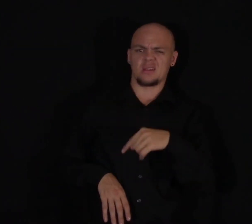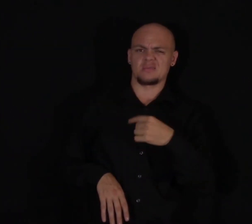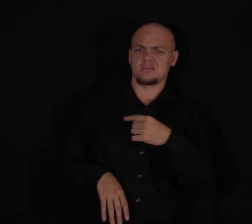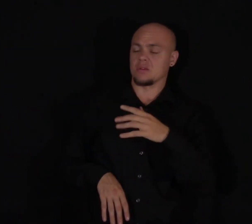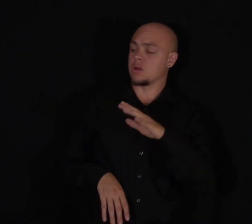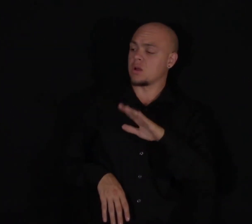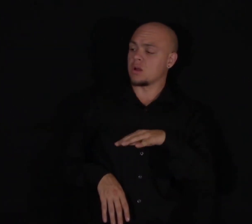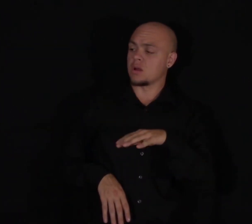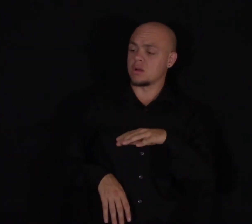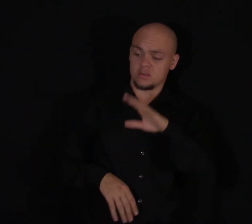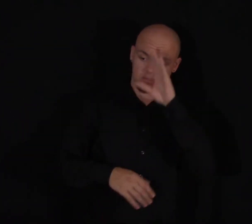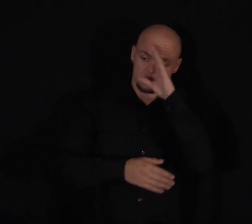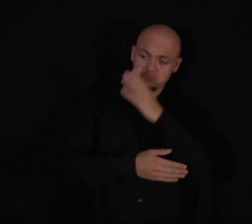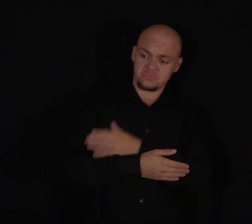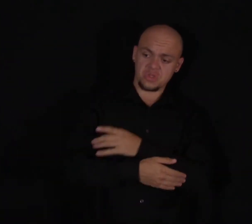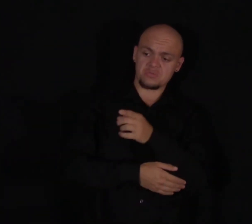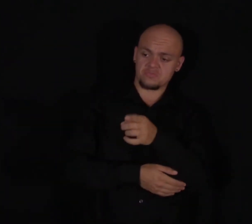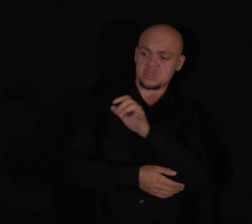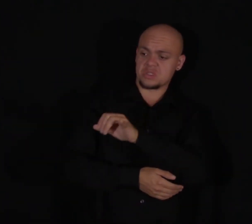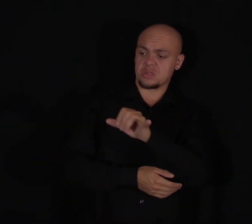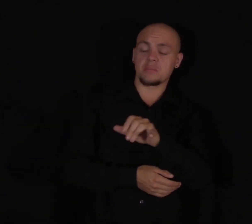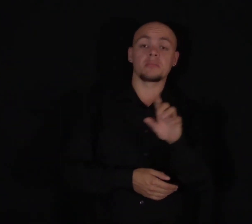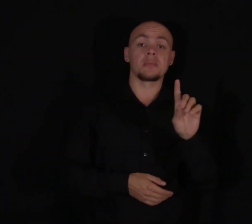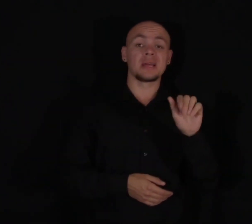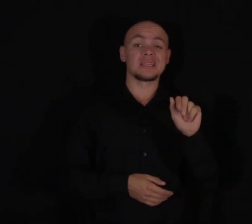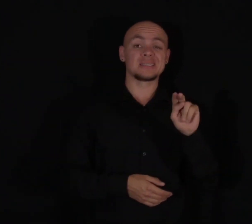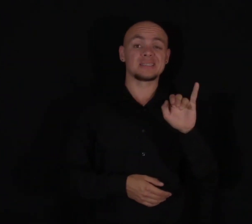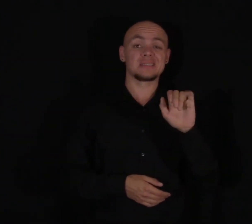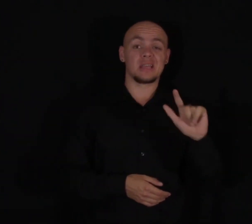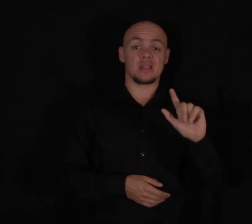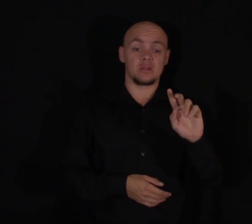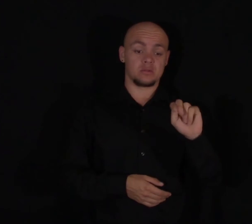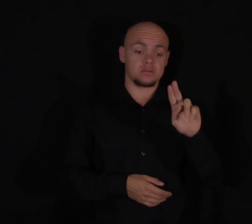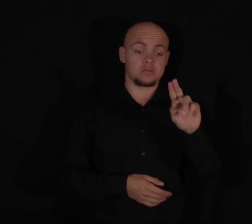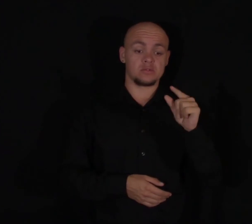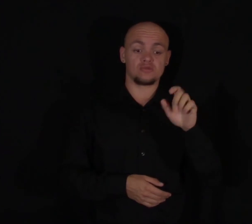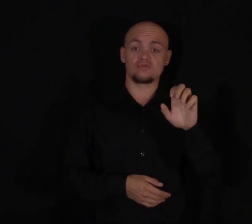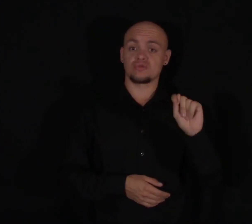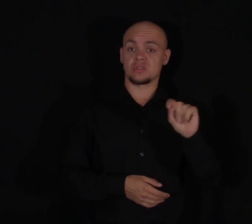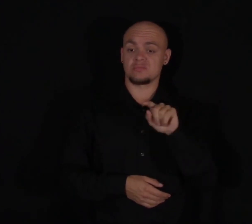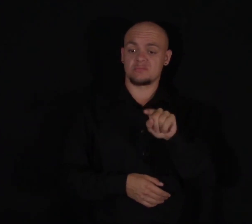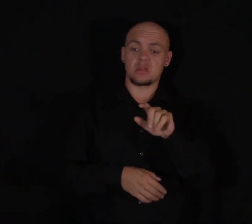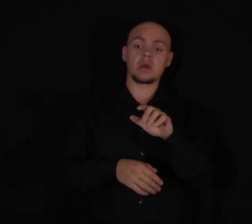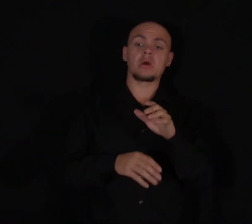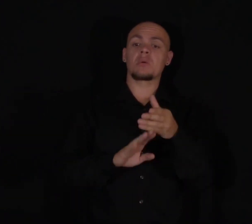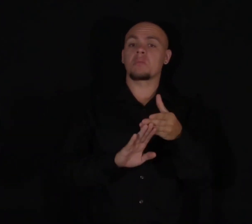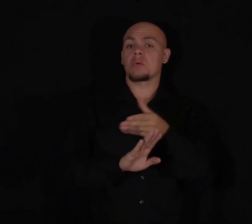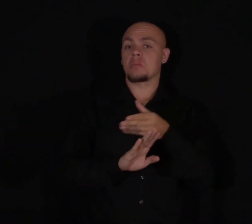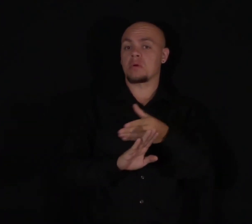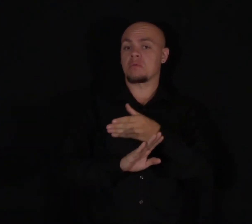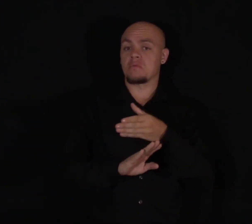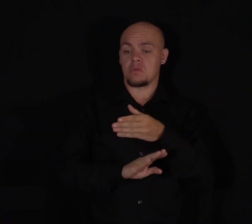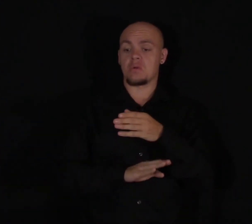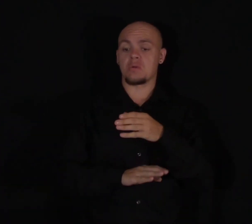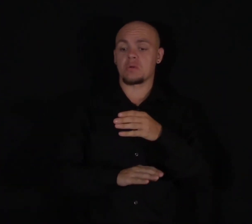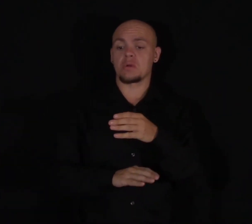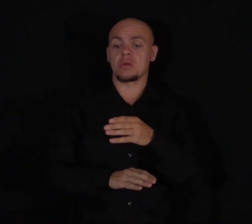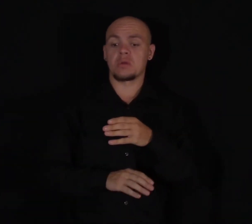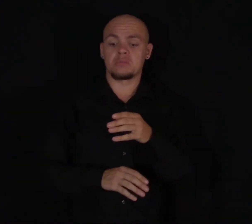account, but when Daniel Nugent was called, he swore positively that just before the fall of his companion he saw a